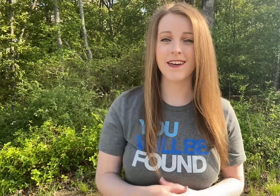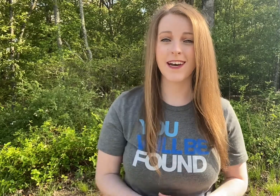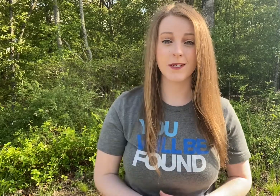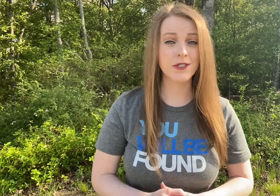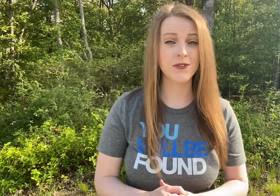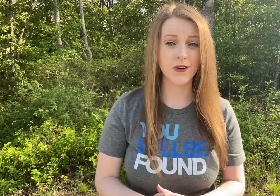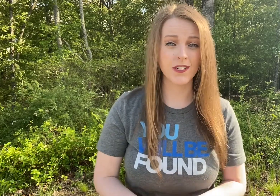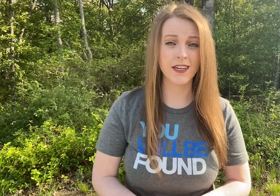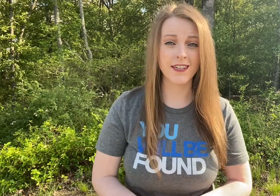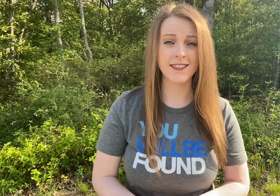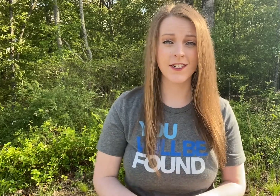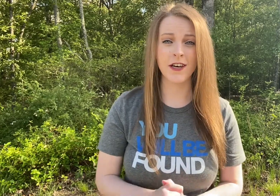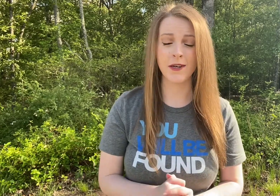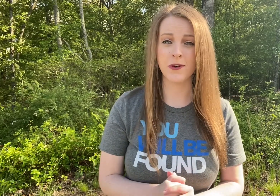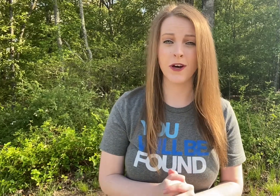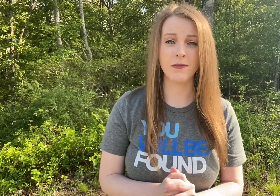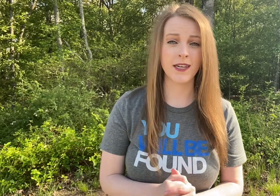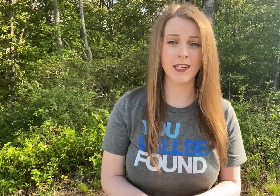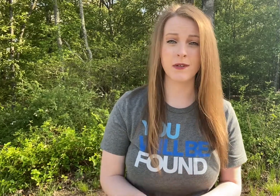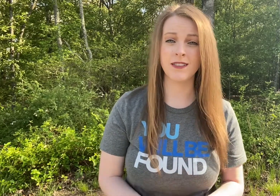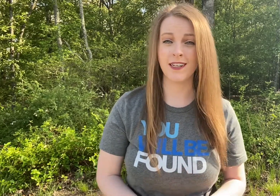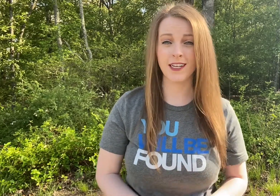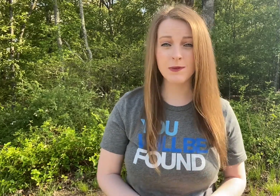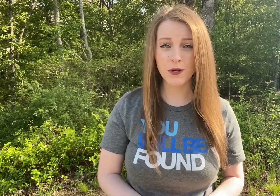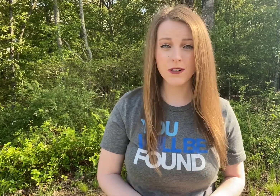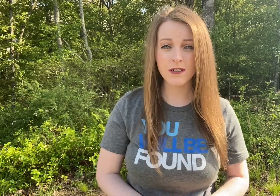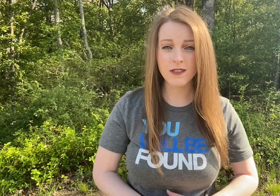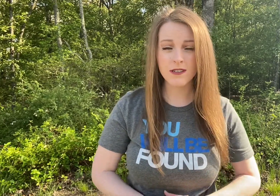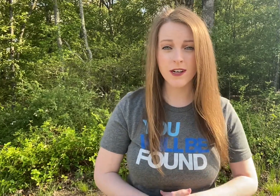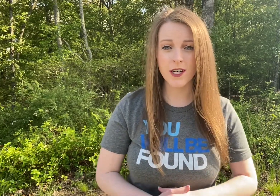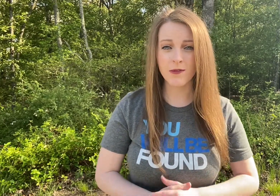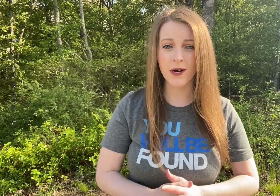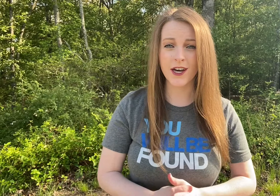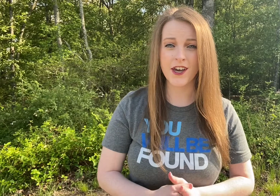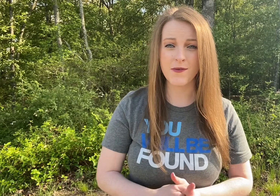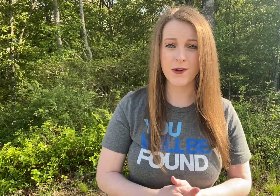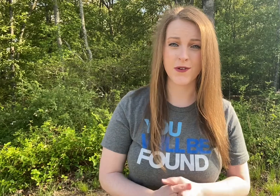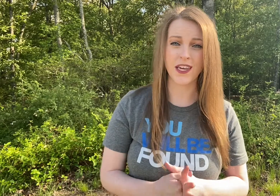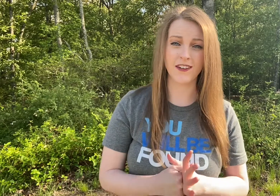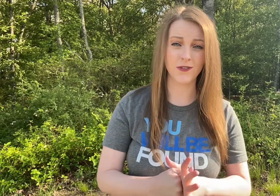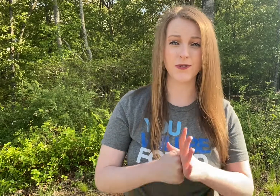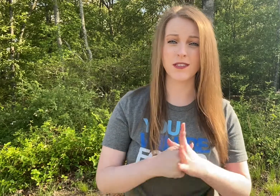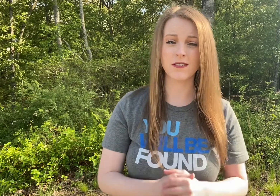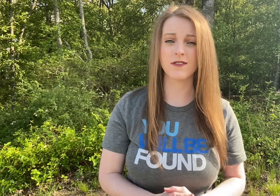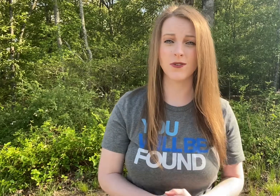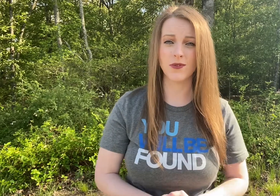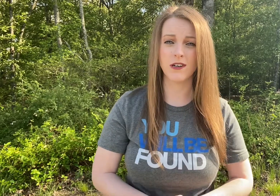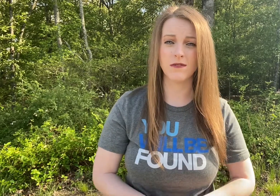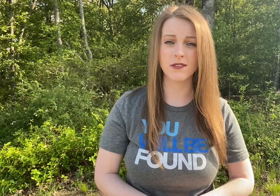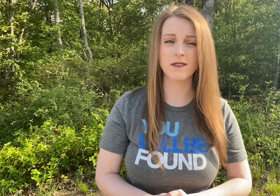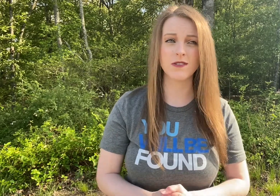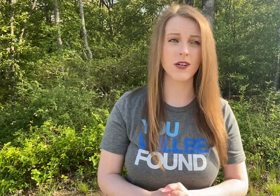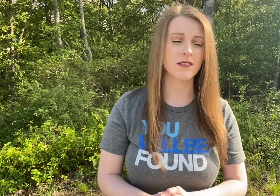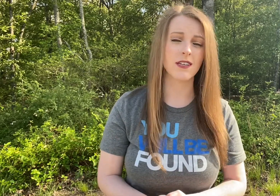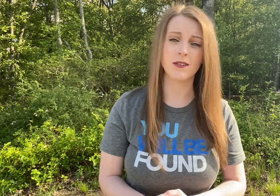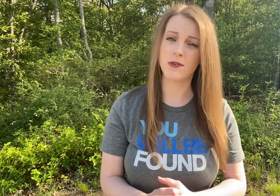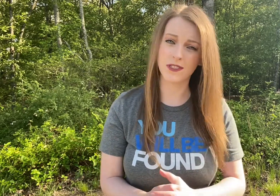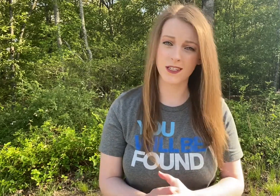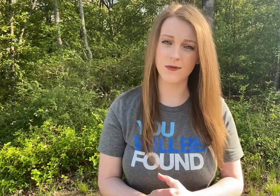am still learning ASL. I am not by any means an expert. I am merely an enthusiast who loves translating music with it